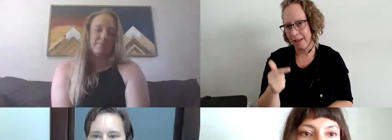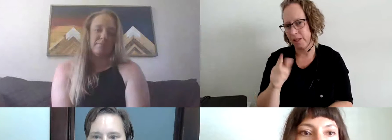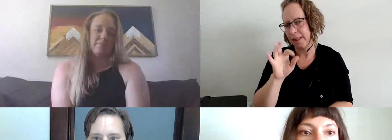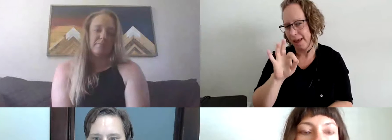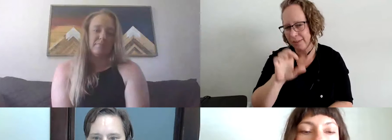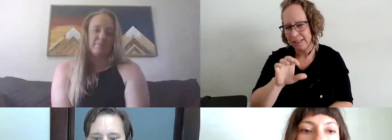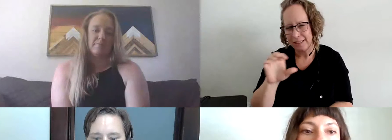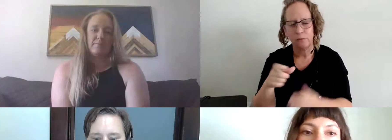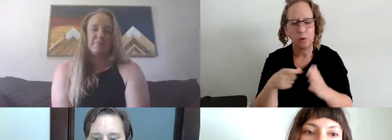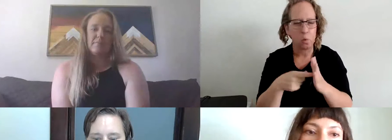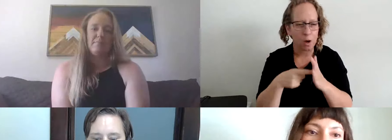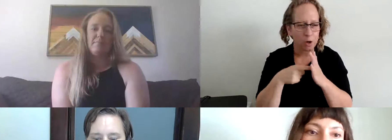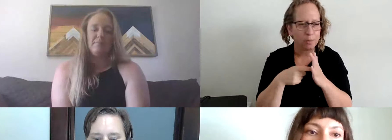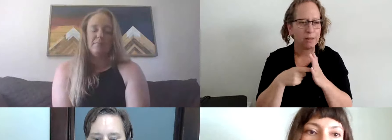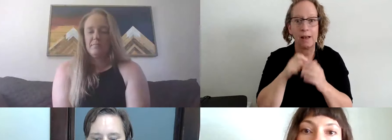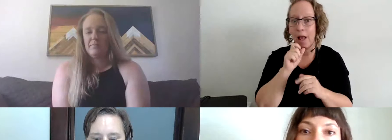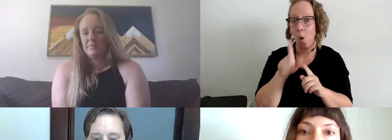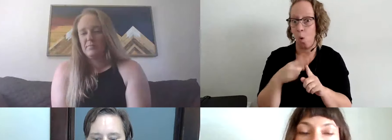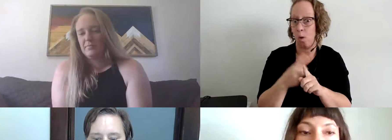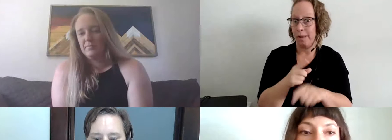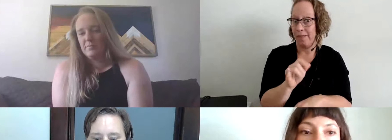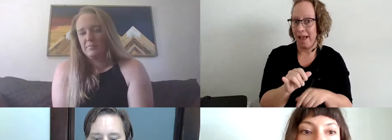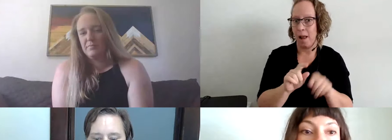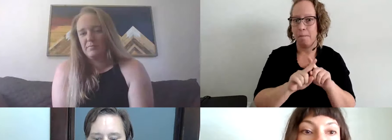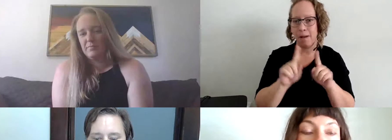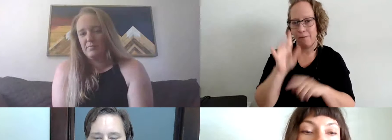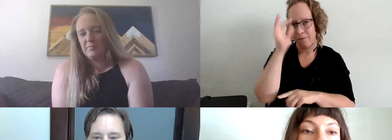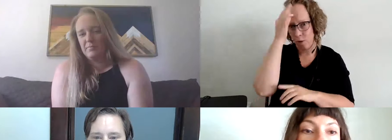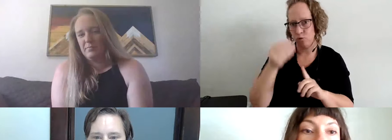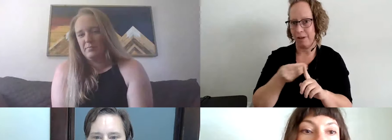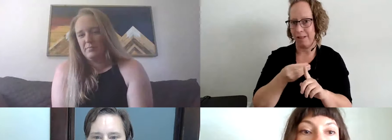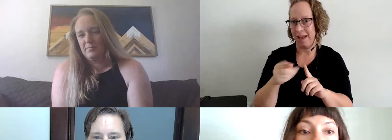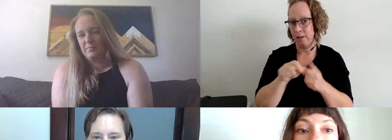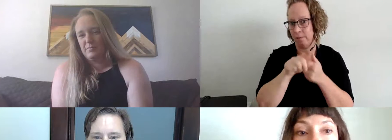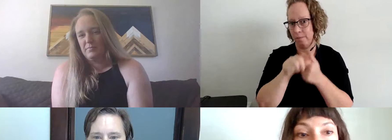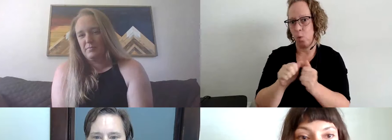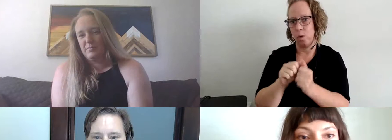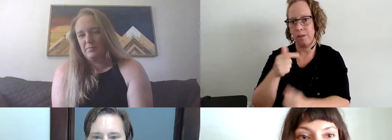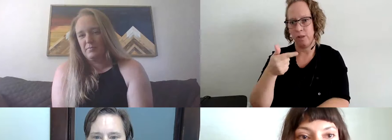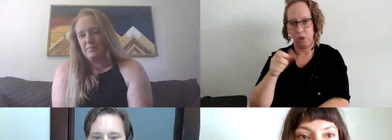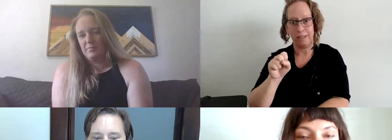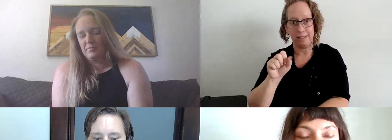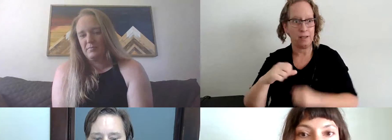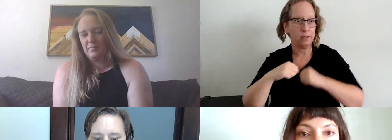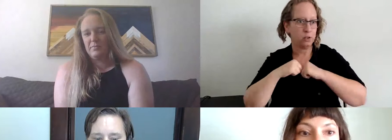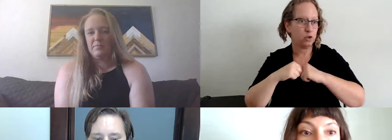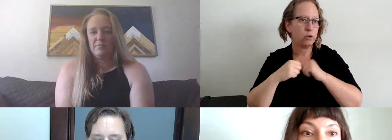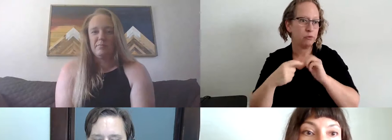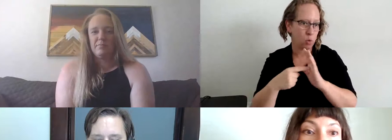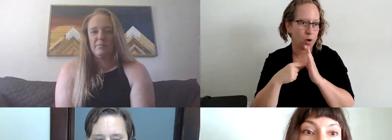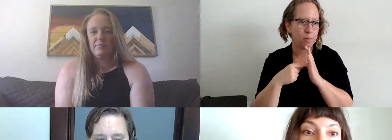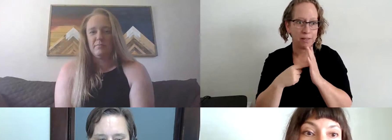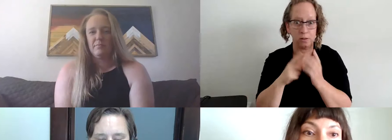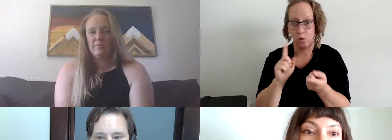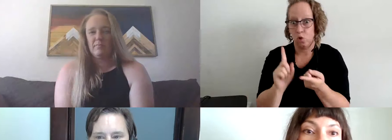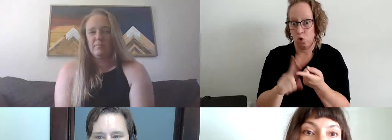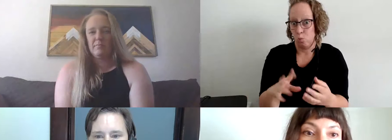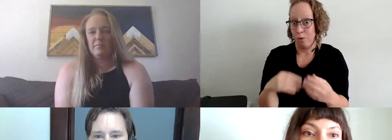FCC requirement. Not only that, Federal Relay actually has to comply with GSA security requirement in order